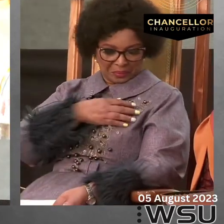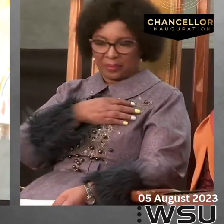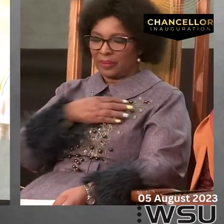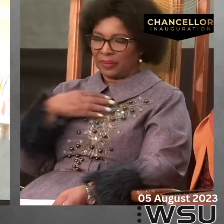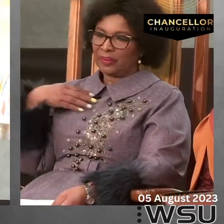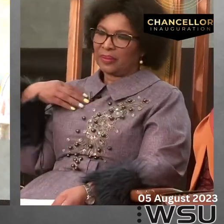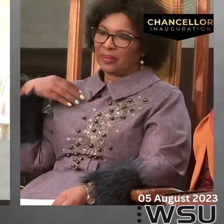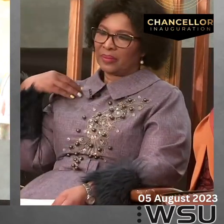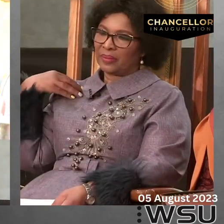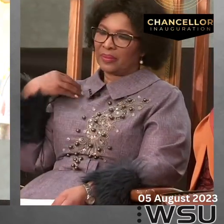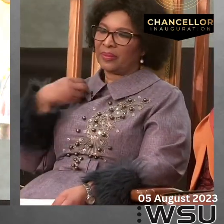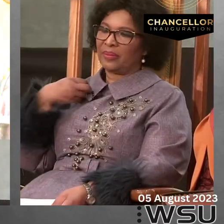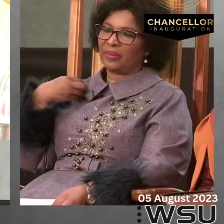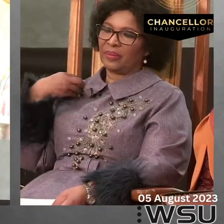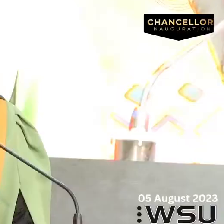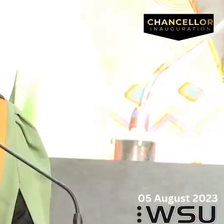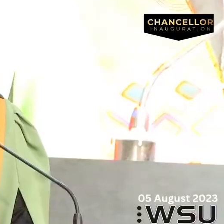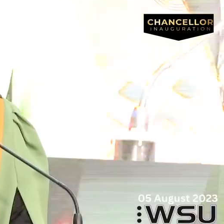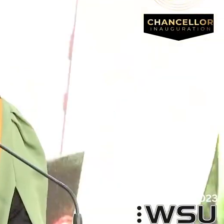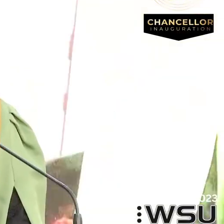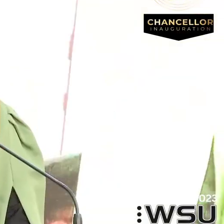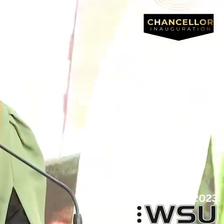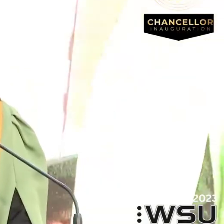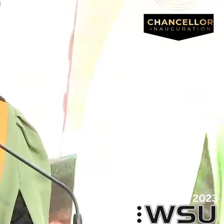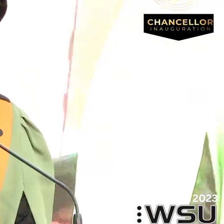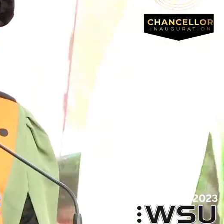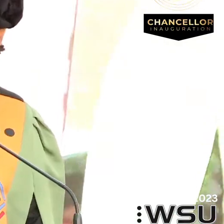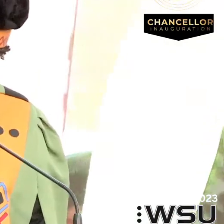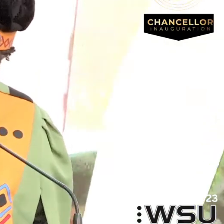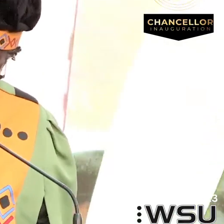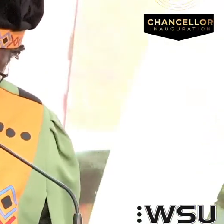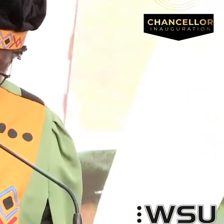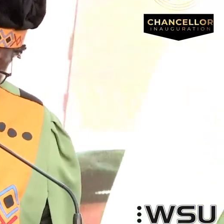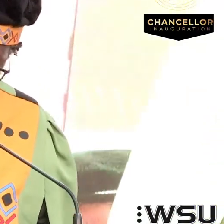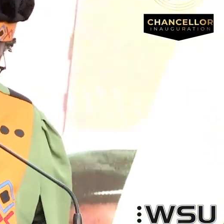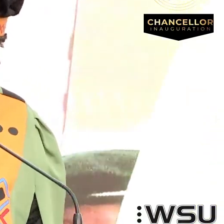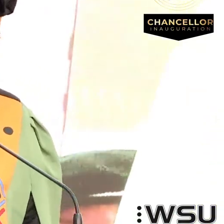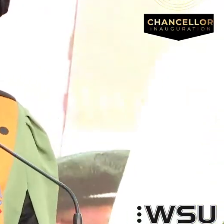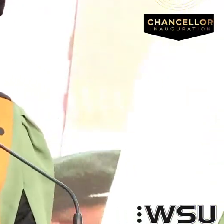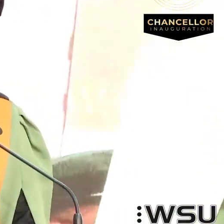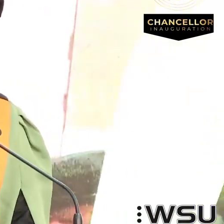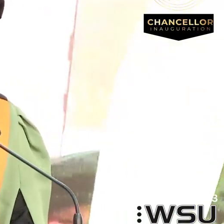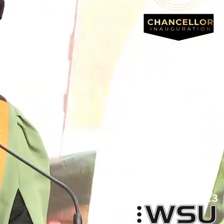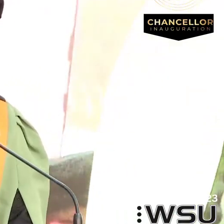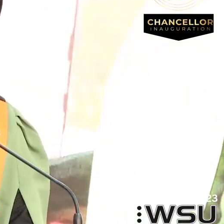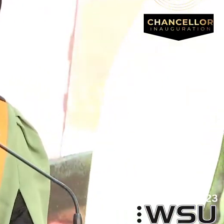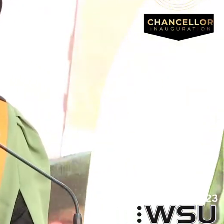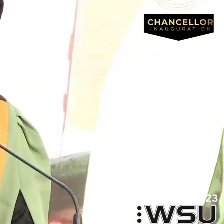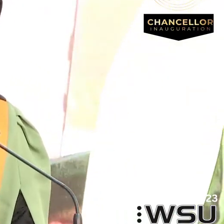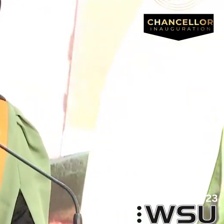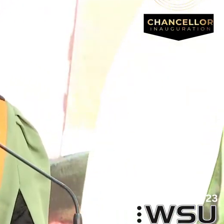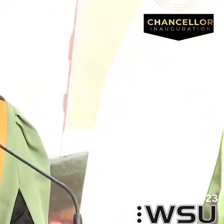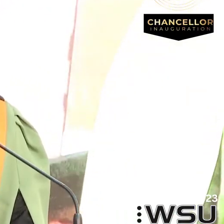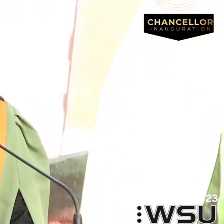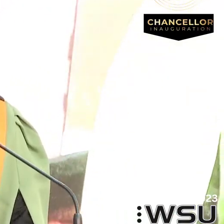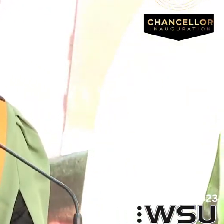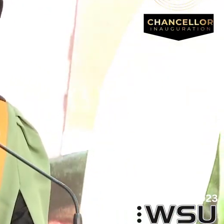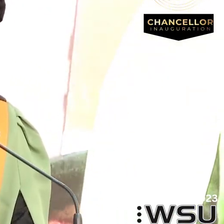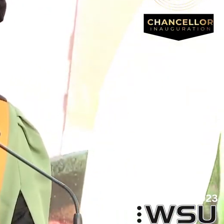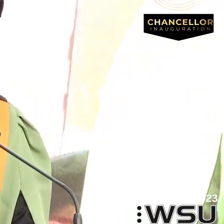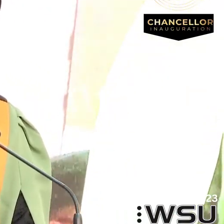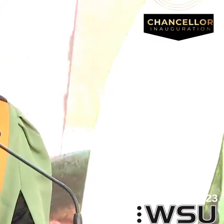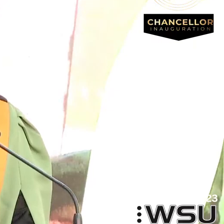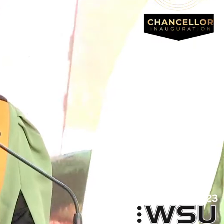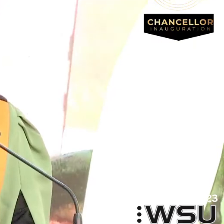to enter today in 2023. Many black aspirant chartered accountants struggle to